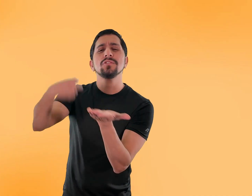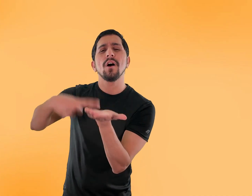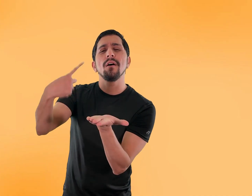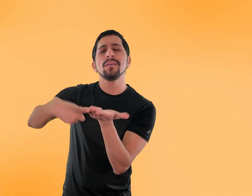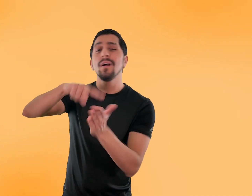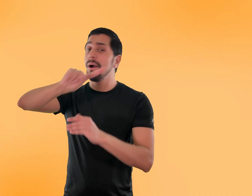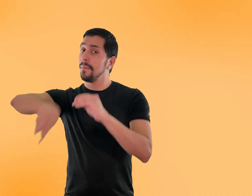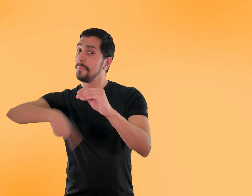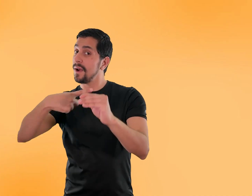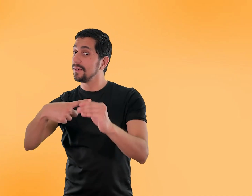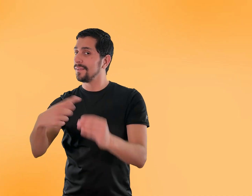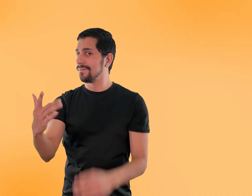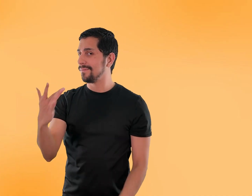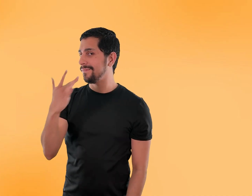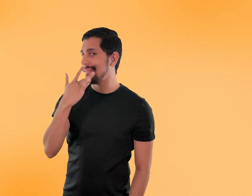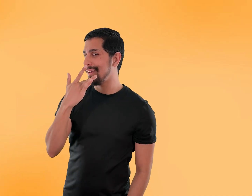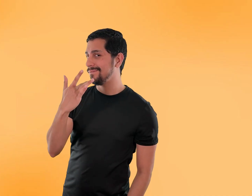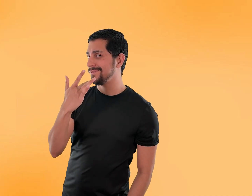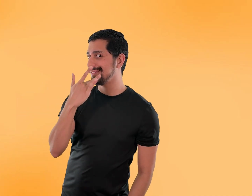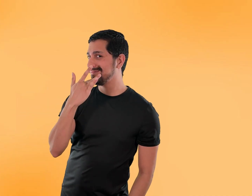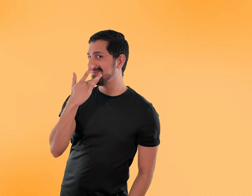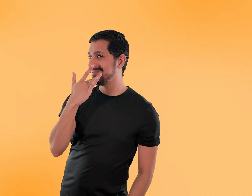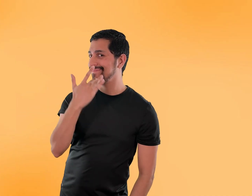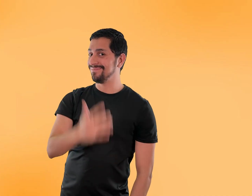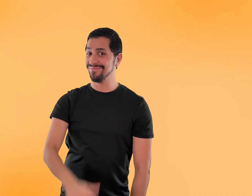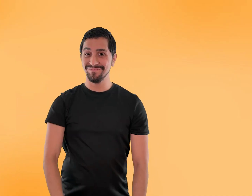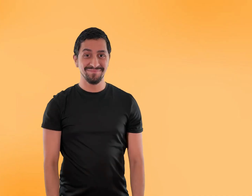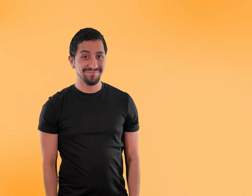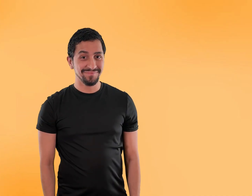and talk about favorites.